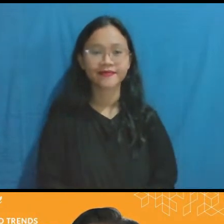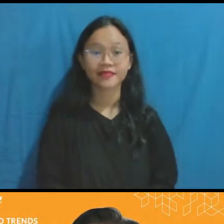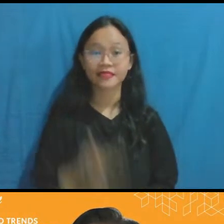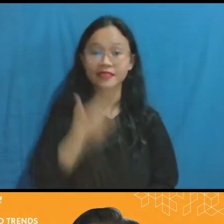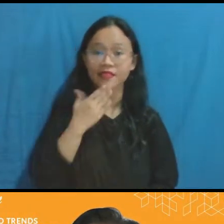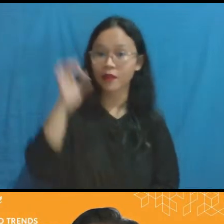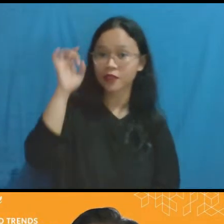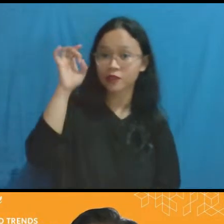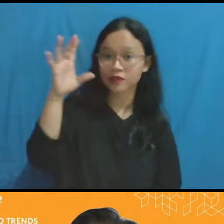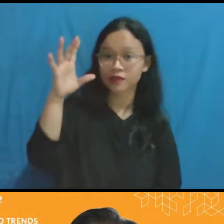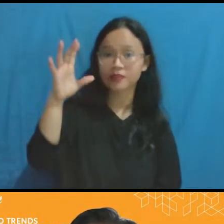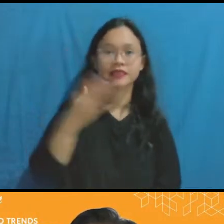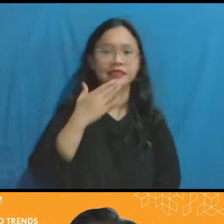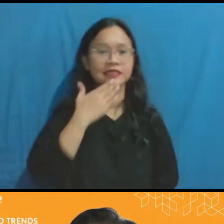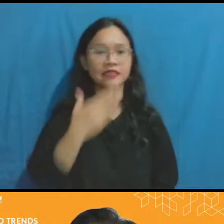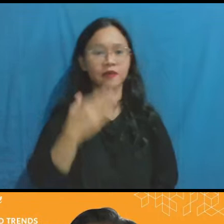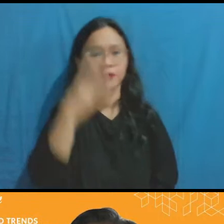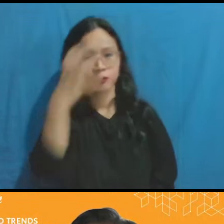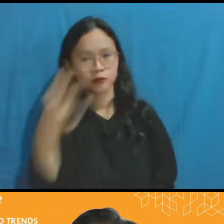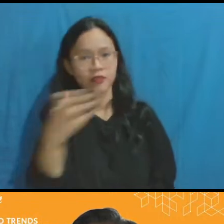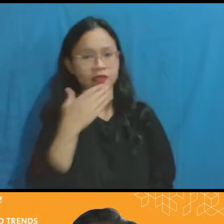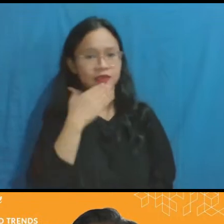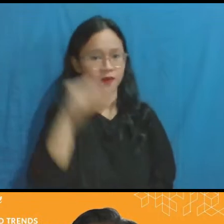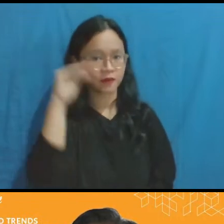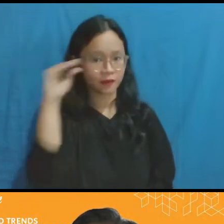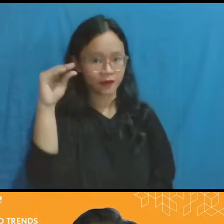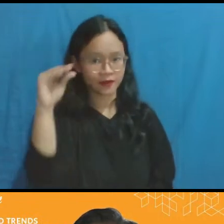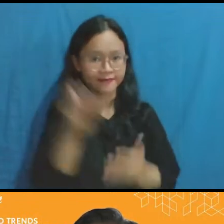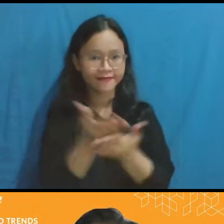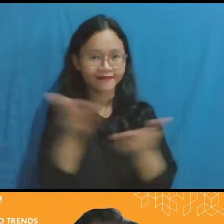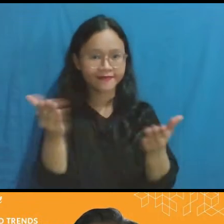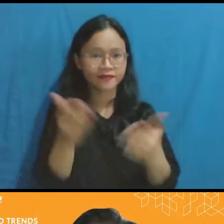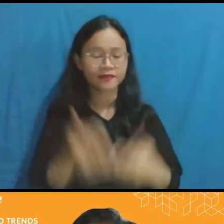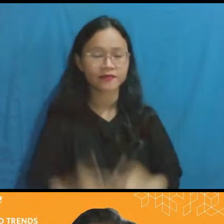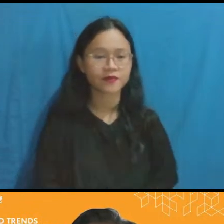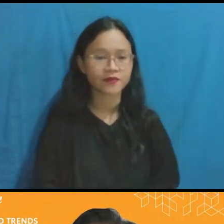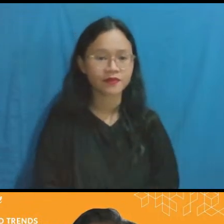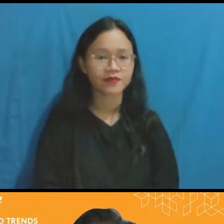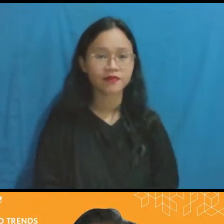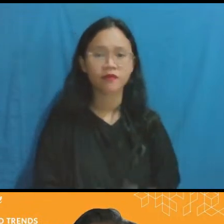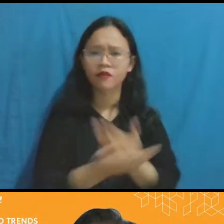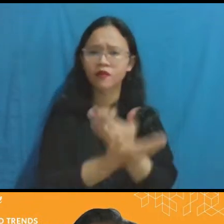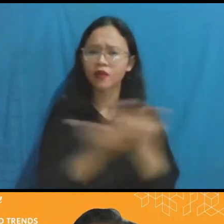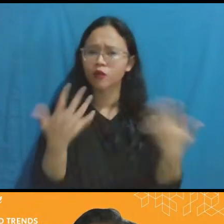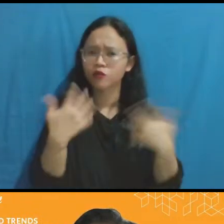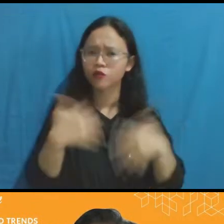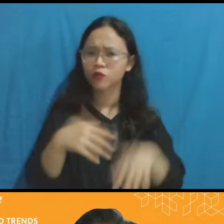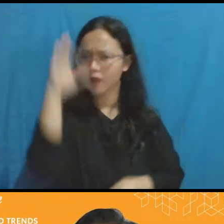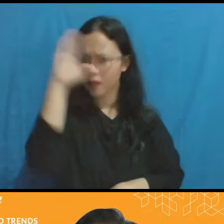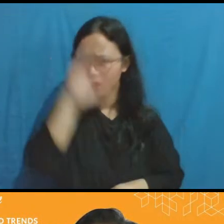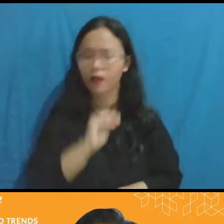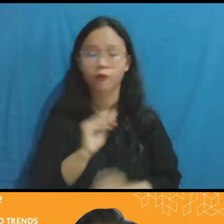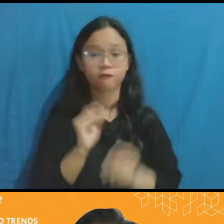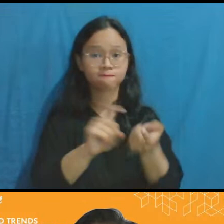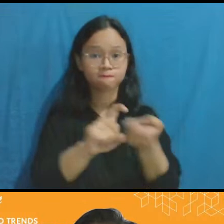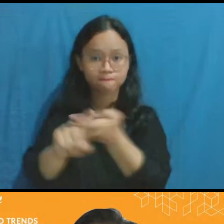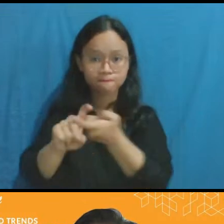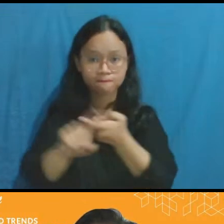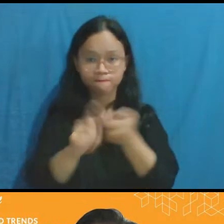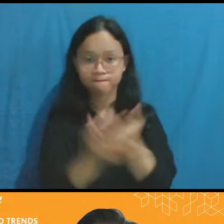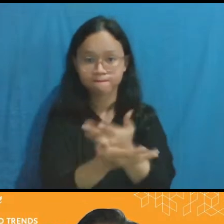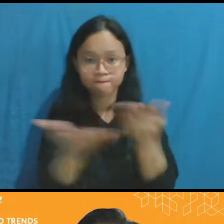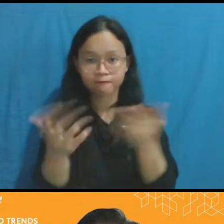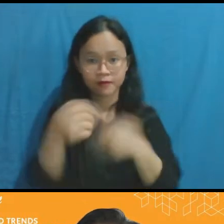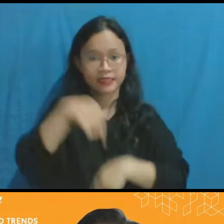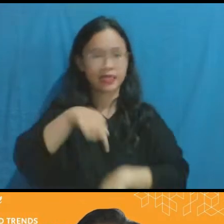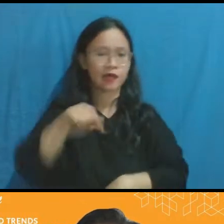Okay, so as you've been aware, participants, we will have reports launching, and later we